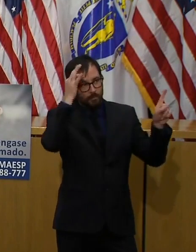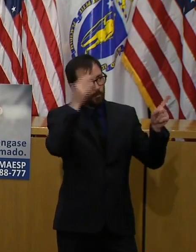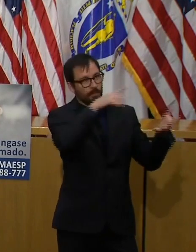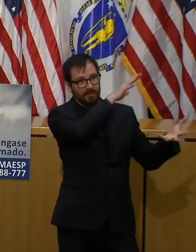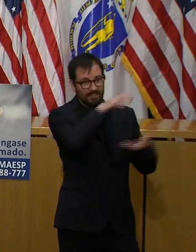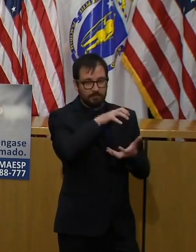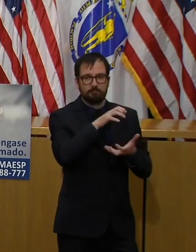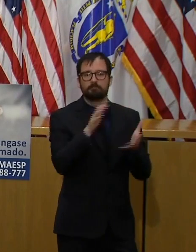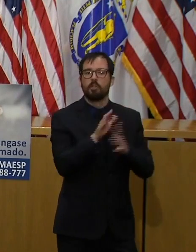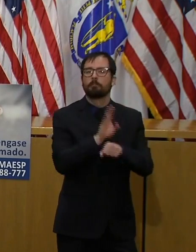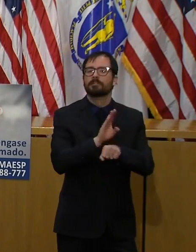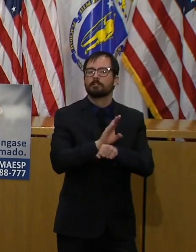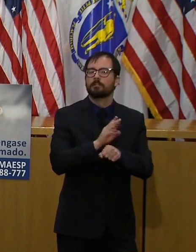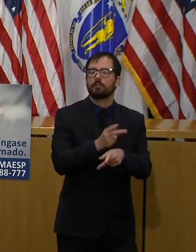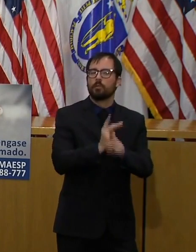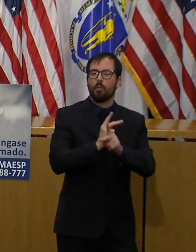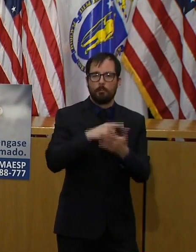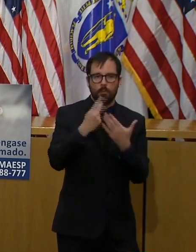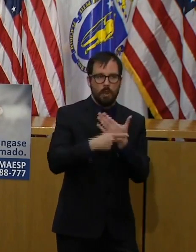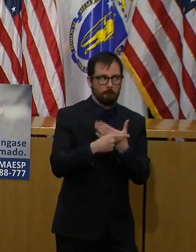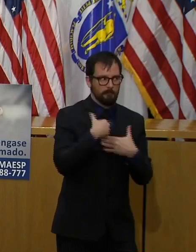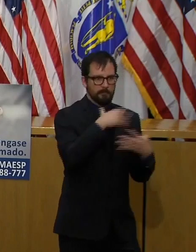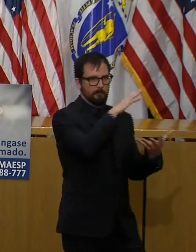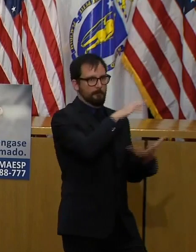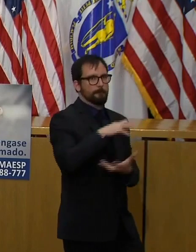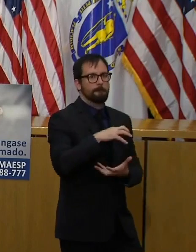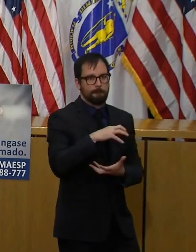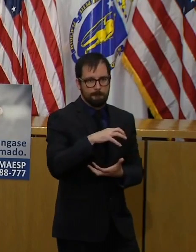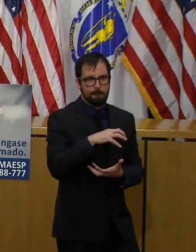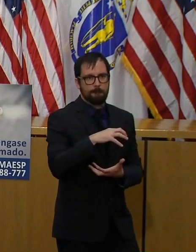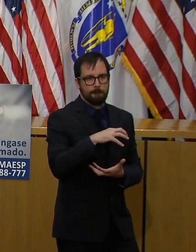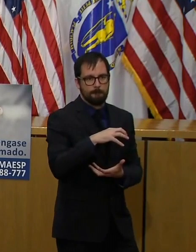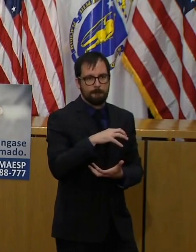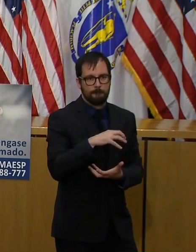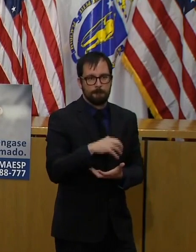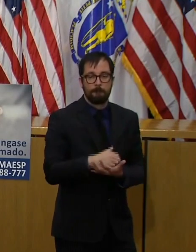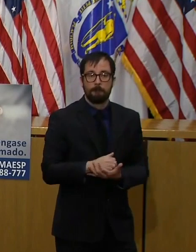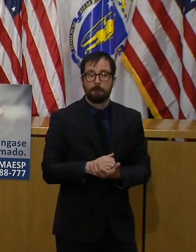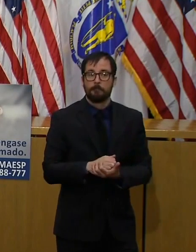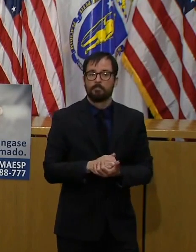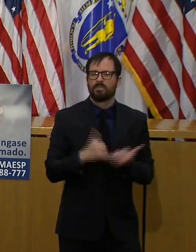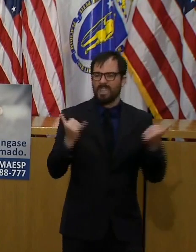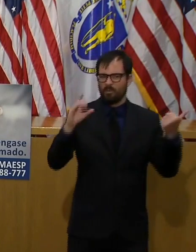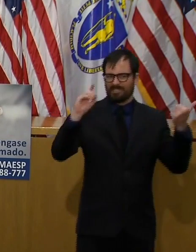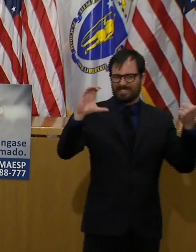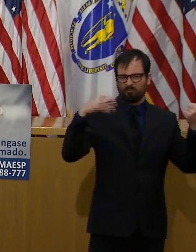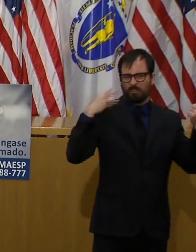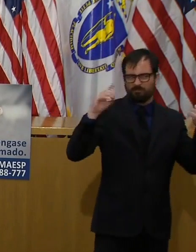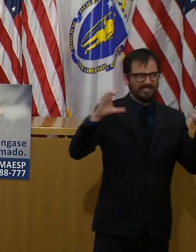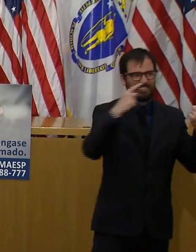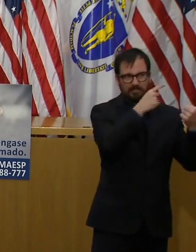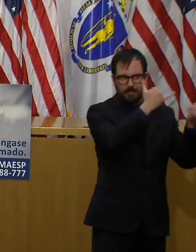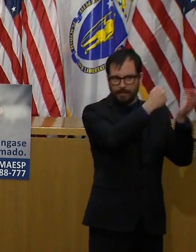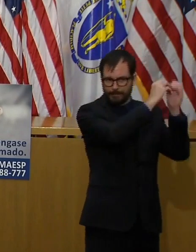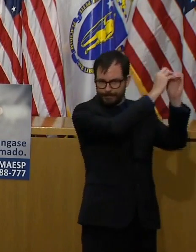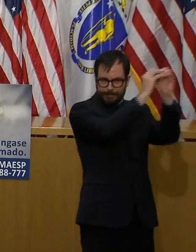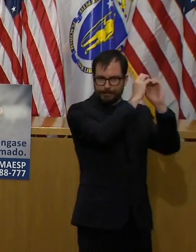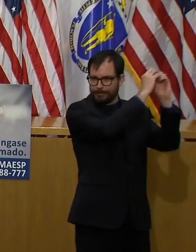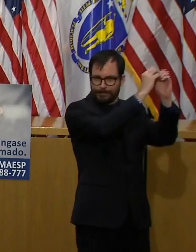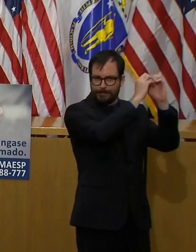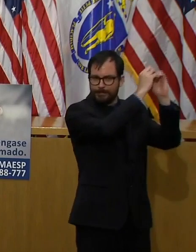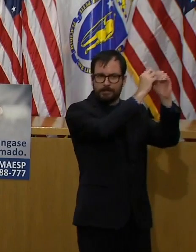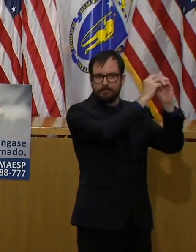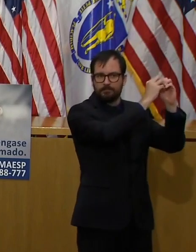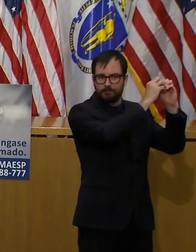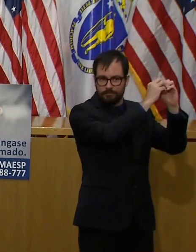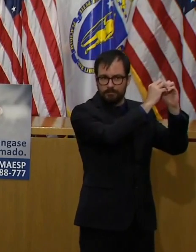currently a discussion going on in Washington between the House and the Senate and the Republicans and the Democrats over extending that